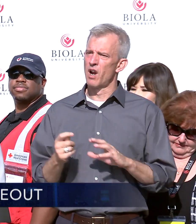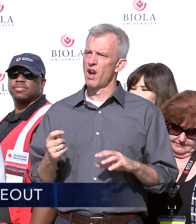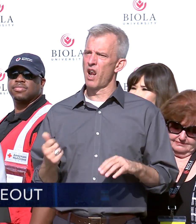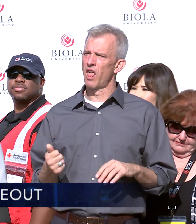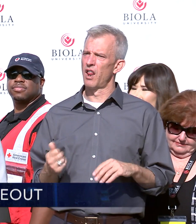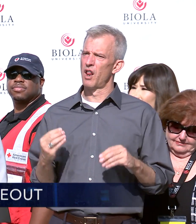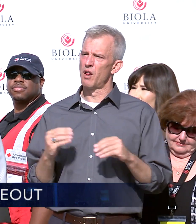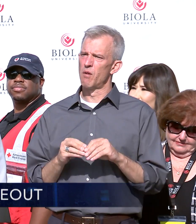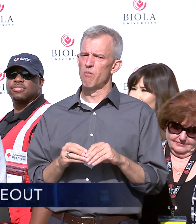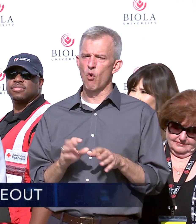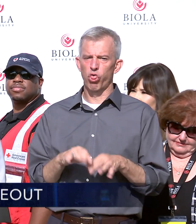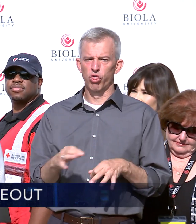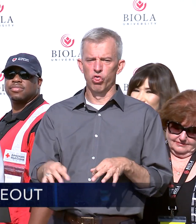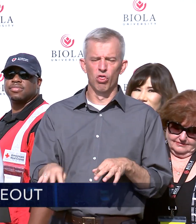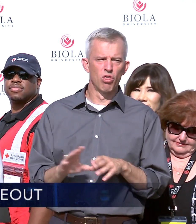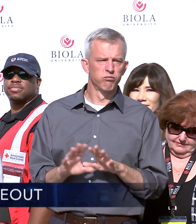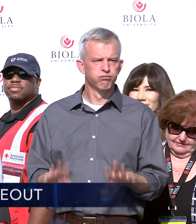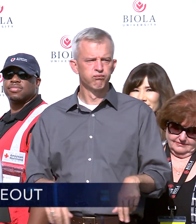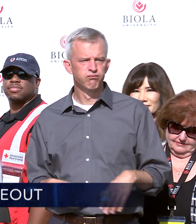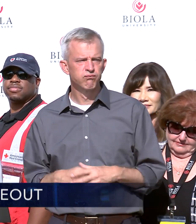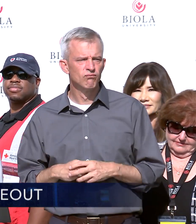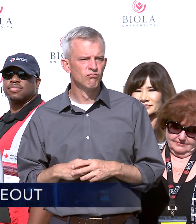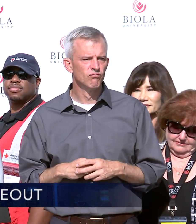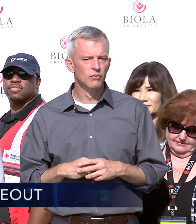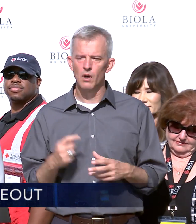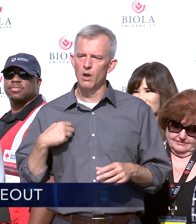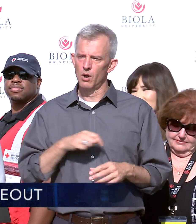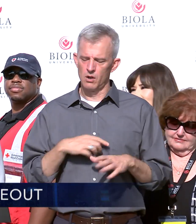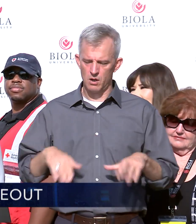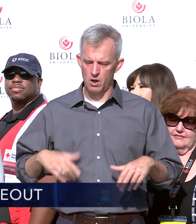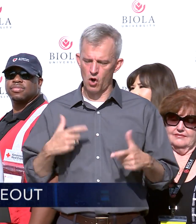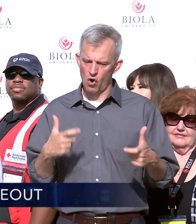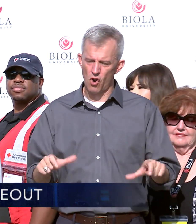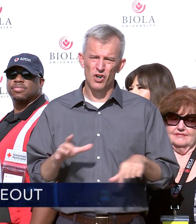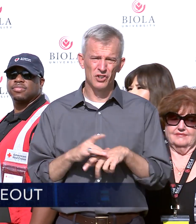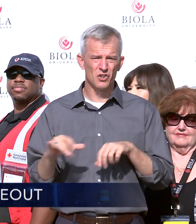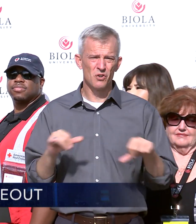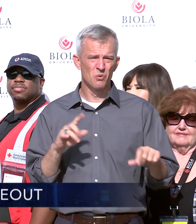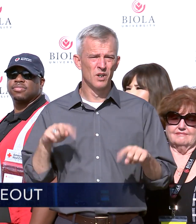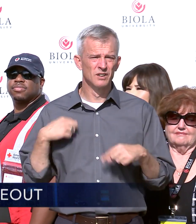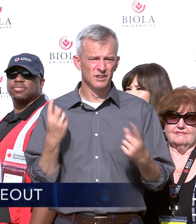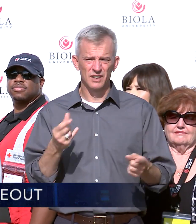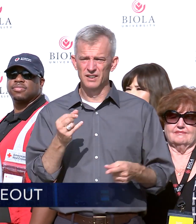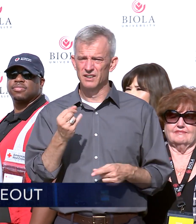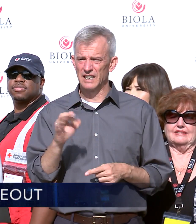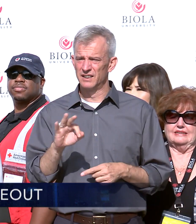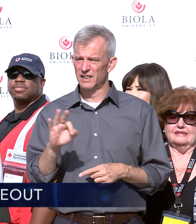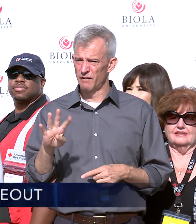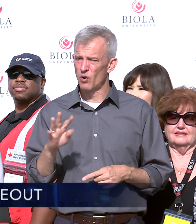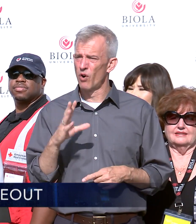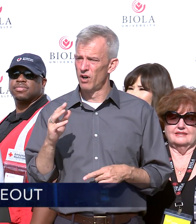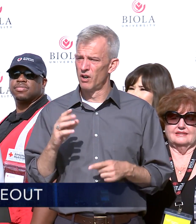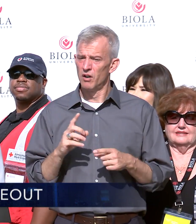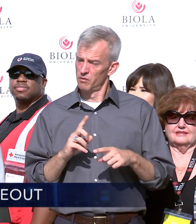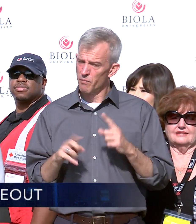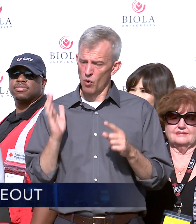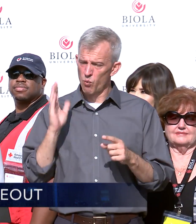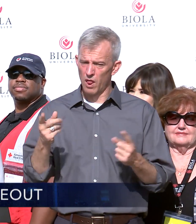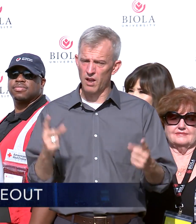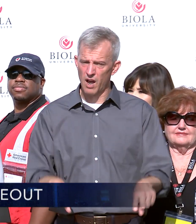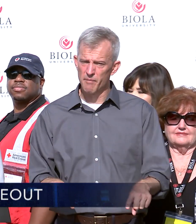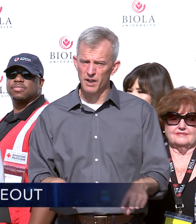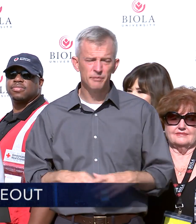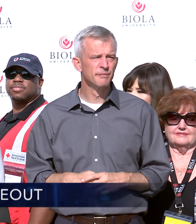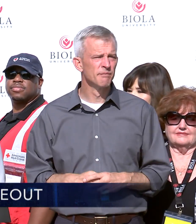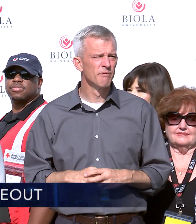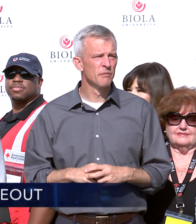complacent. We've not had a large-scale earthquake in a long time, but we will. And when we do,